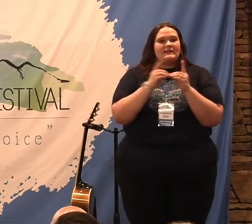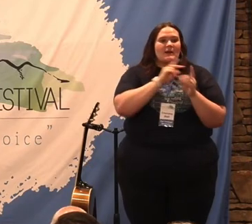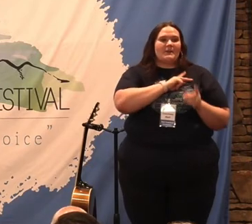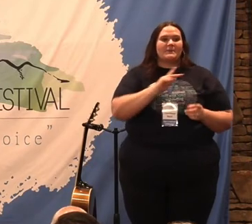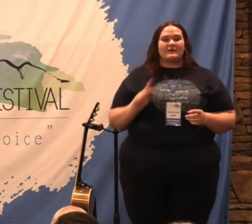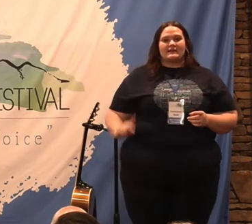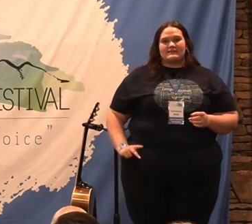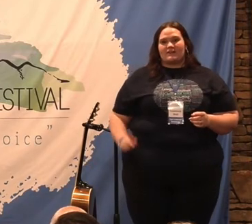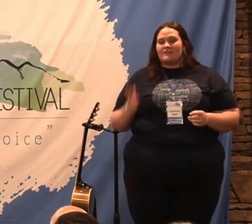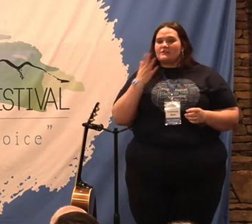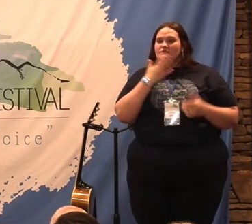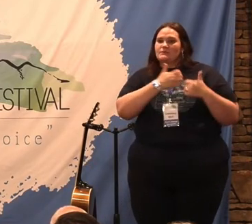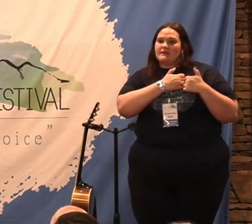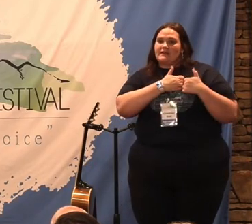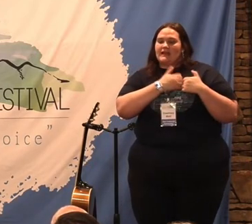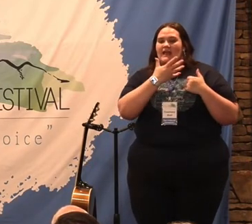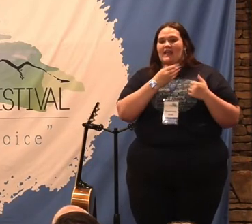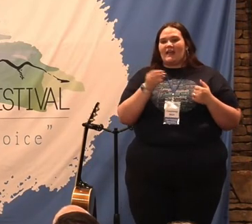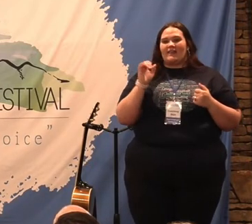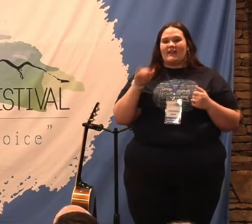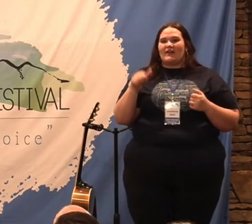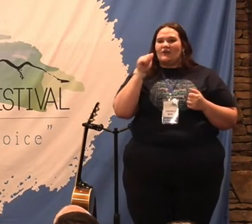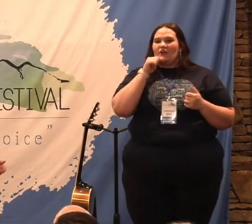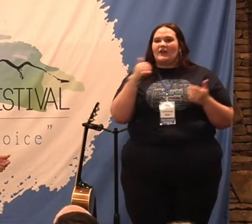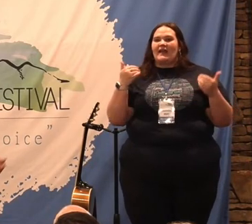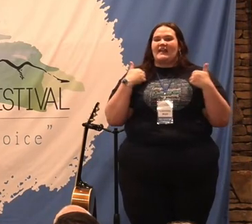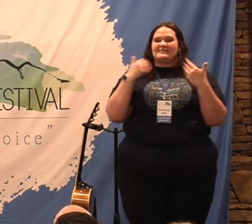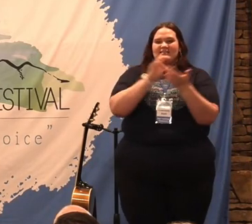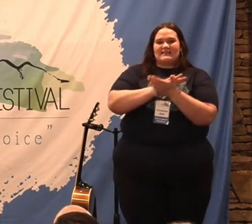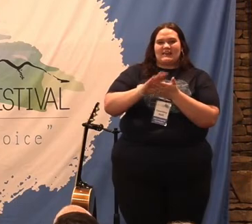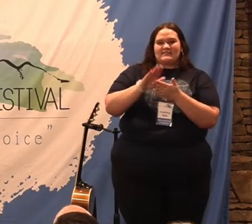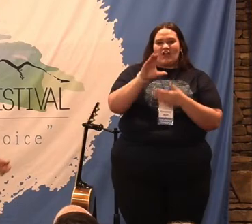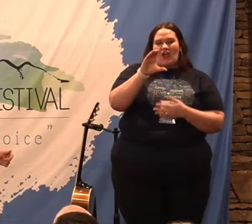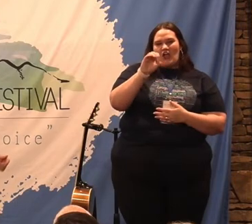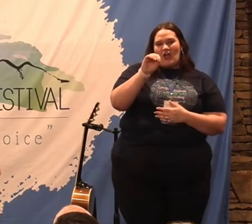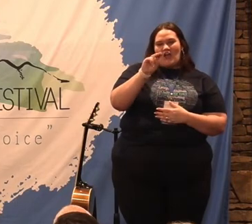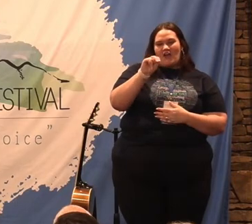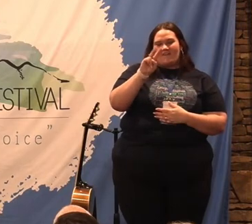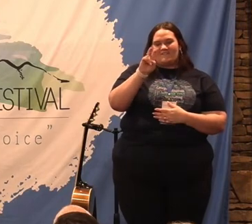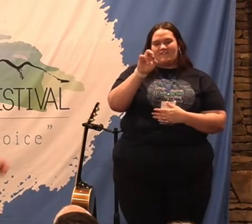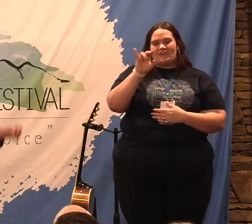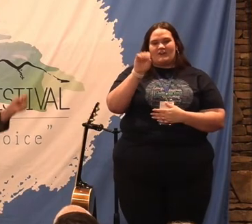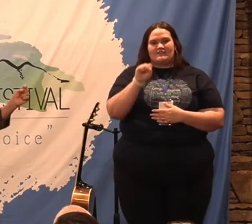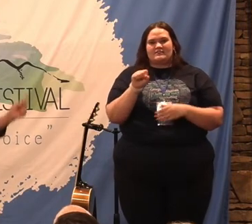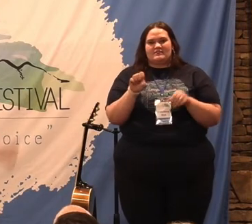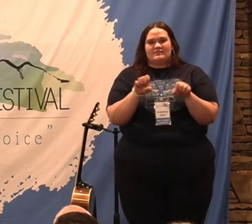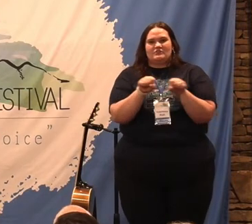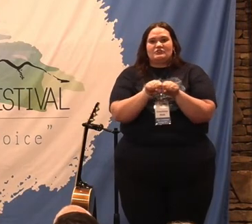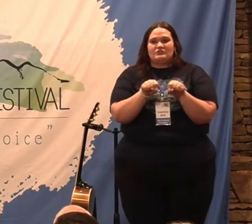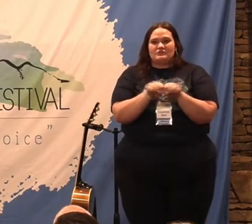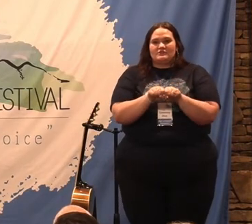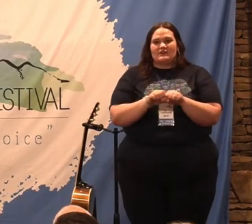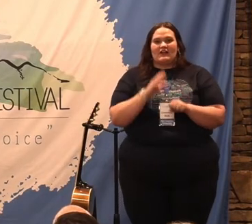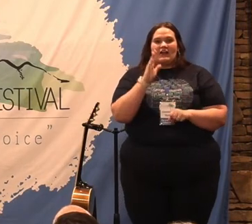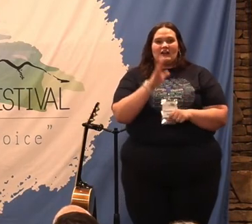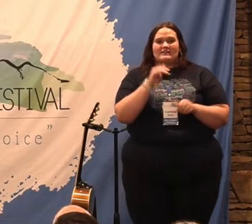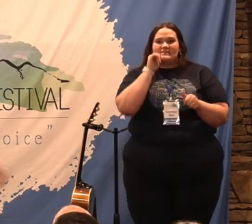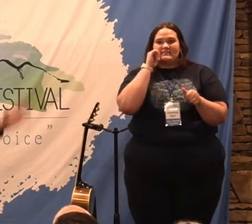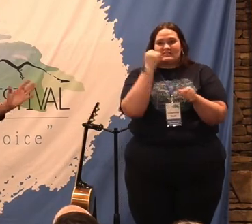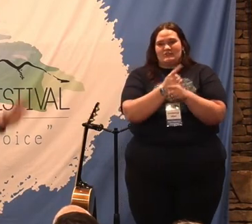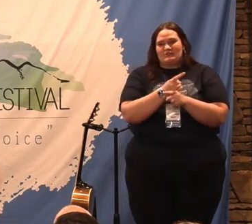sweetheart. And that girl owns a pair of Converse All-Stars her sisters would kill for.